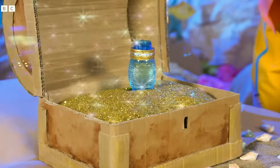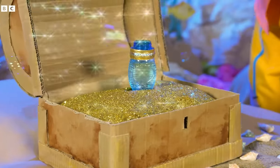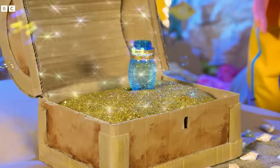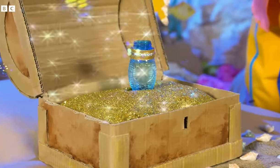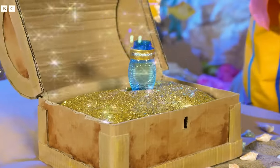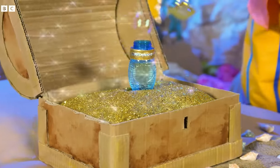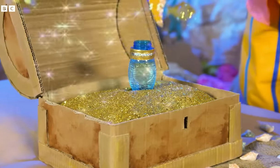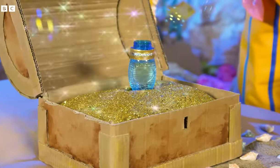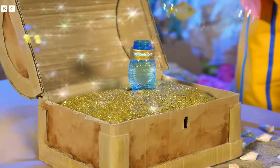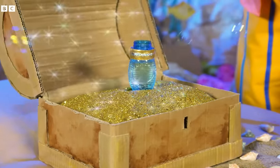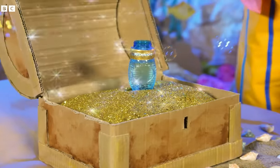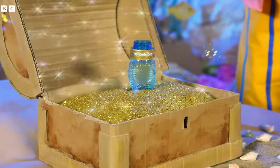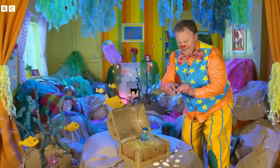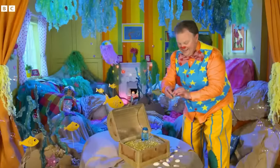Ta-da!